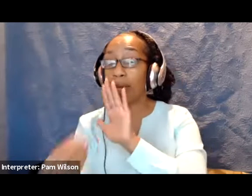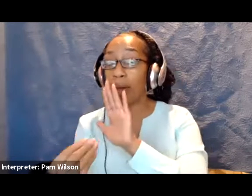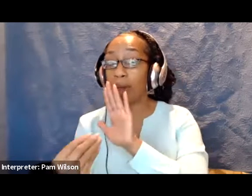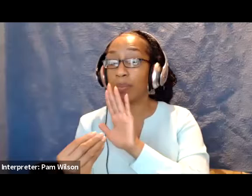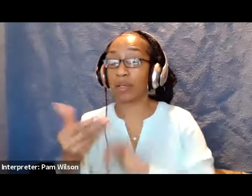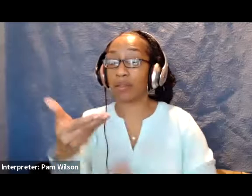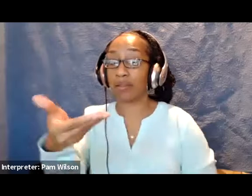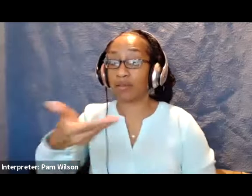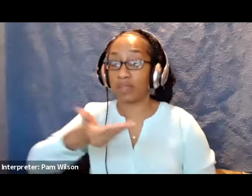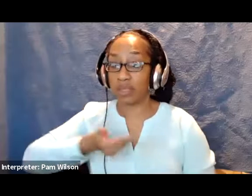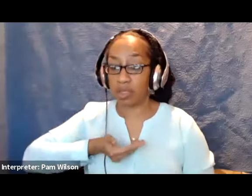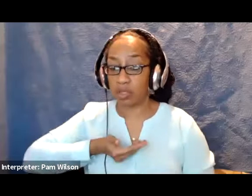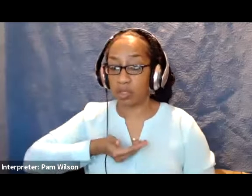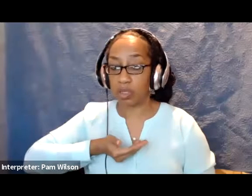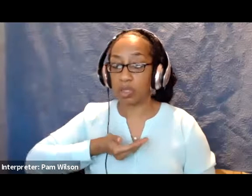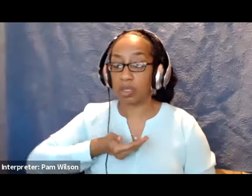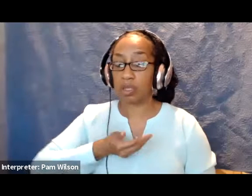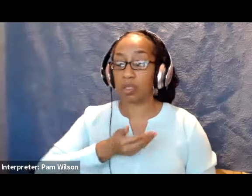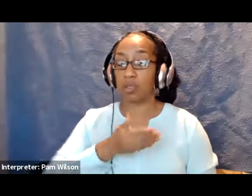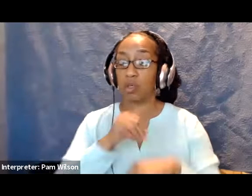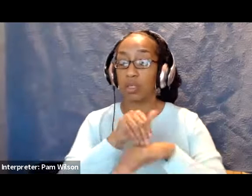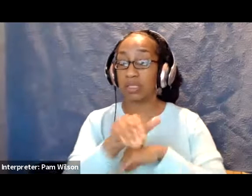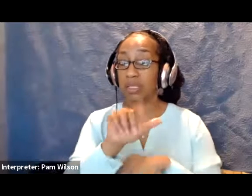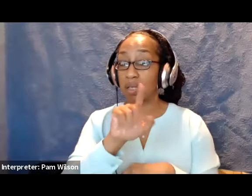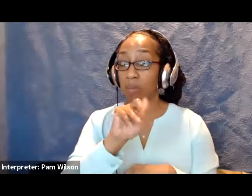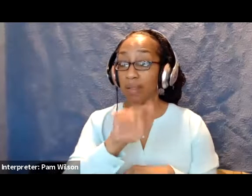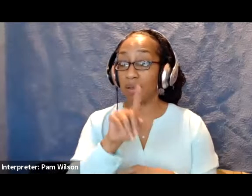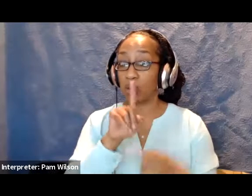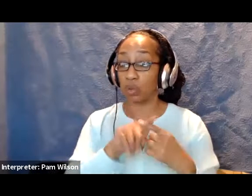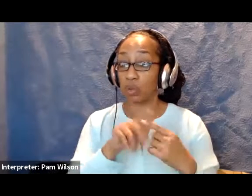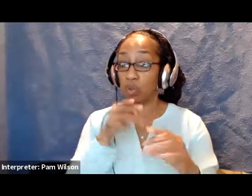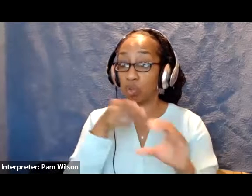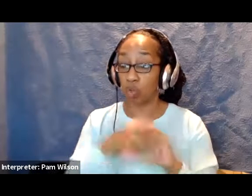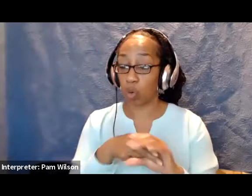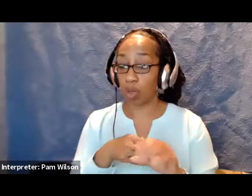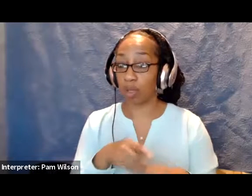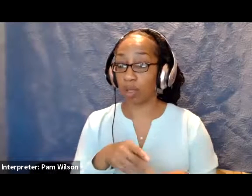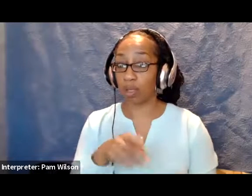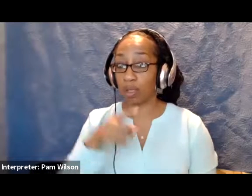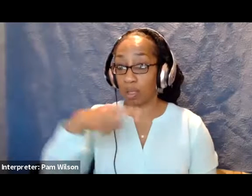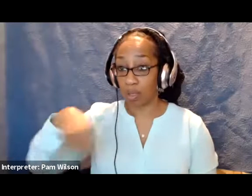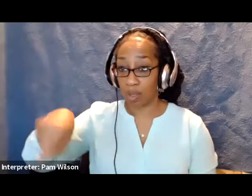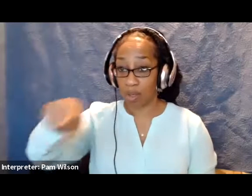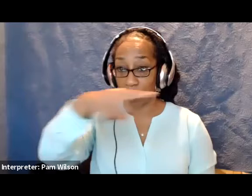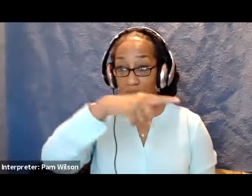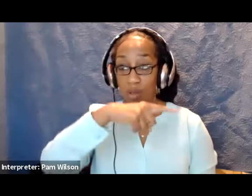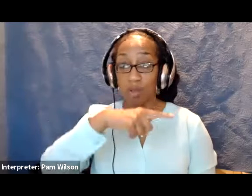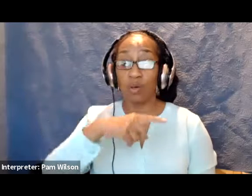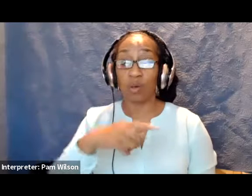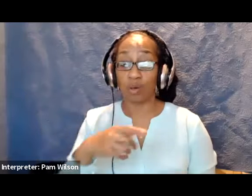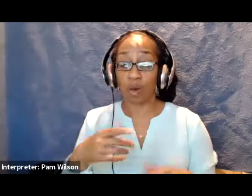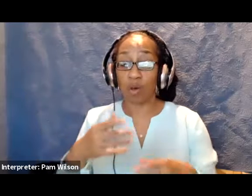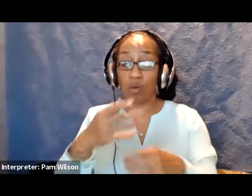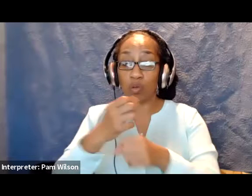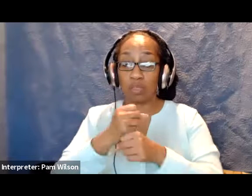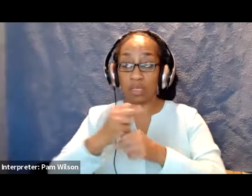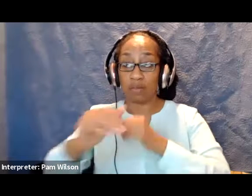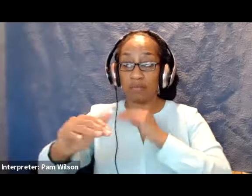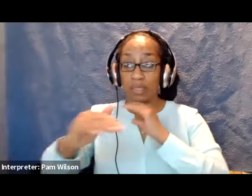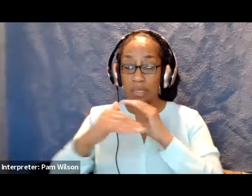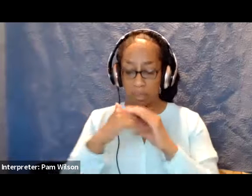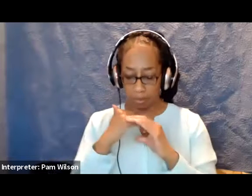Basically, here's a link to join. All of you are here. You received an email. And so